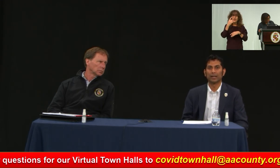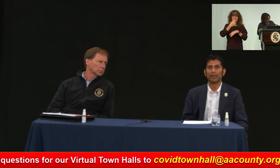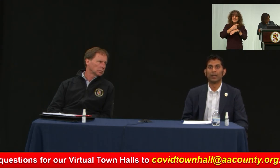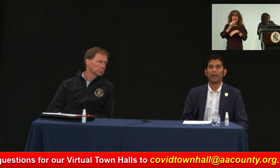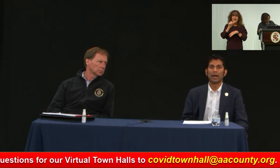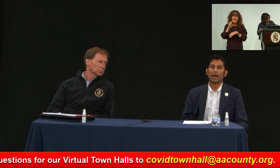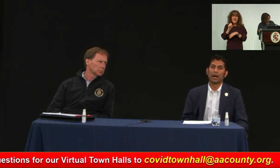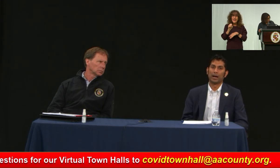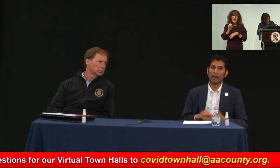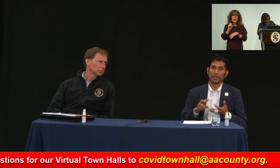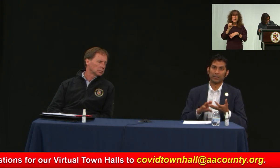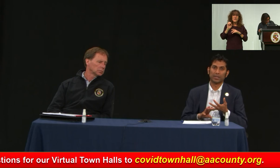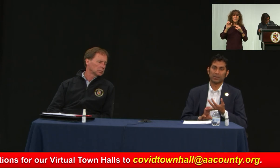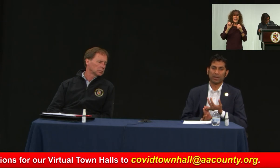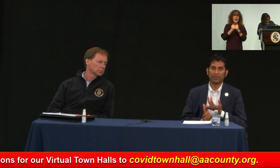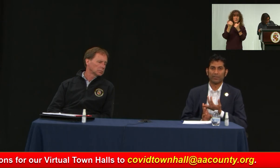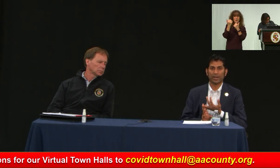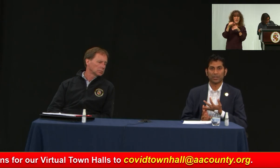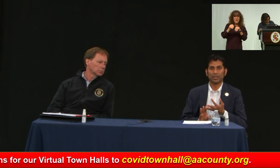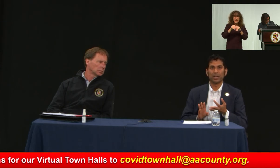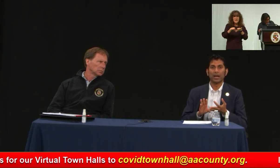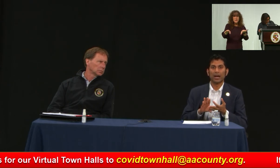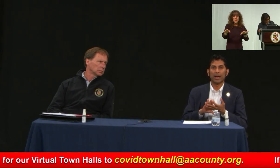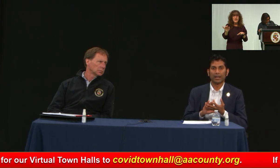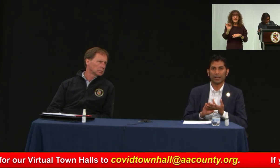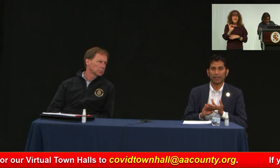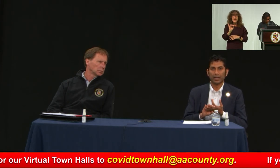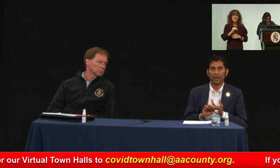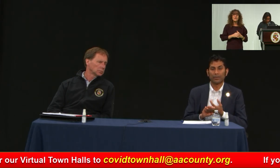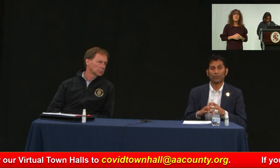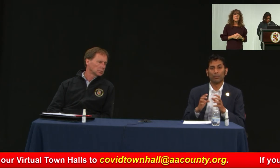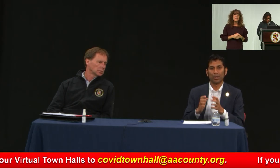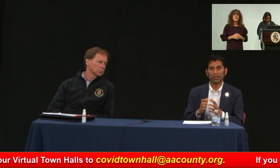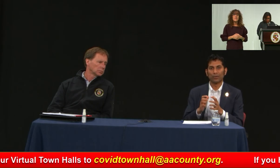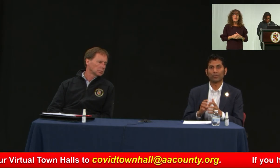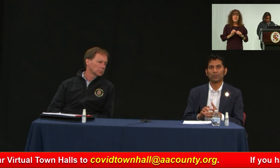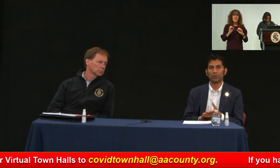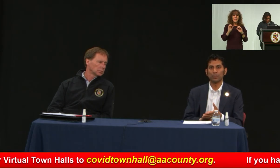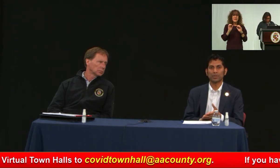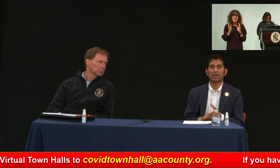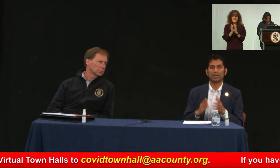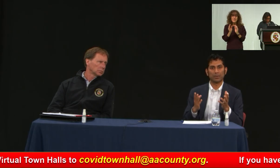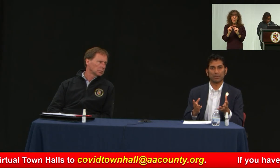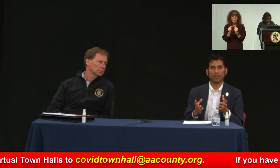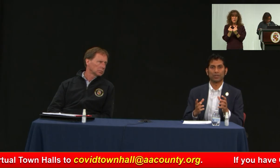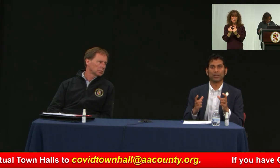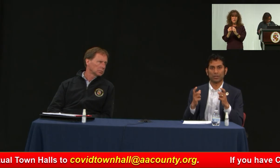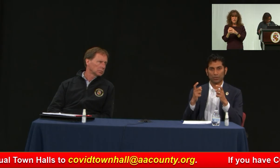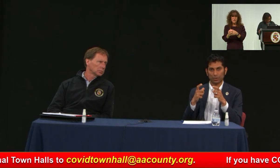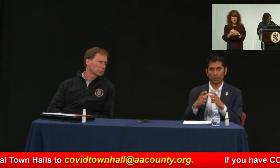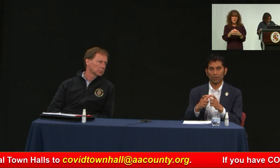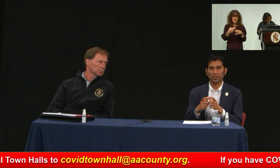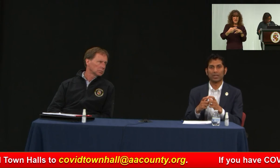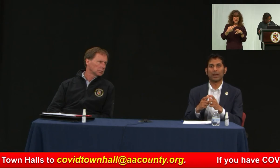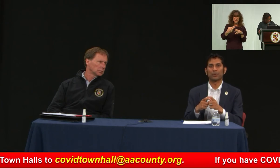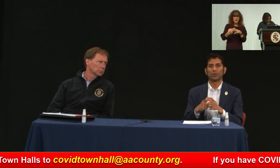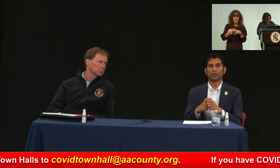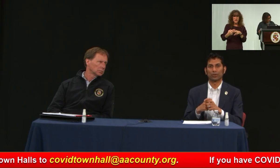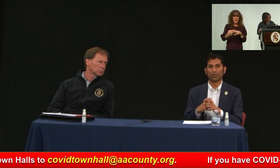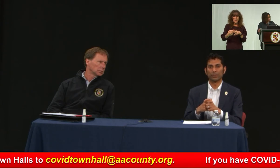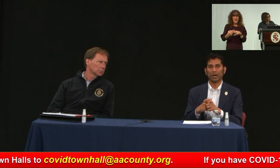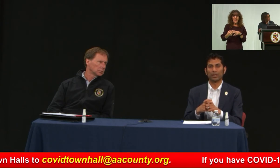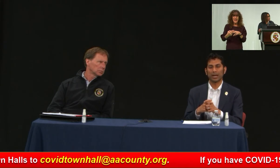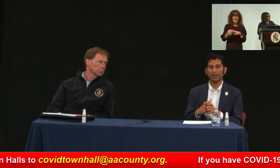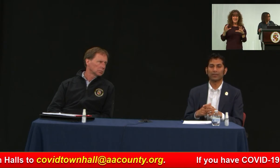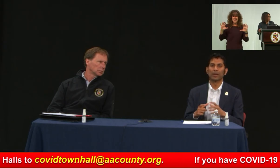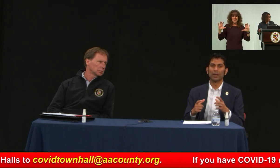on how to limit the spread of infection, how to have small enough groups, as I was mentioning, closing down your